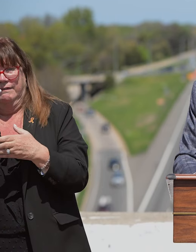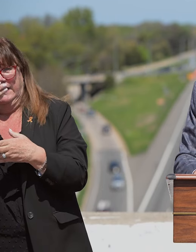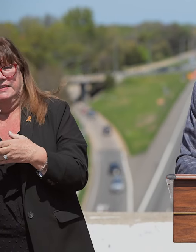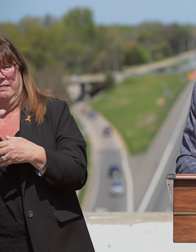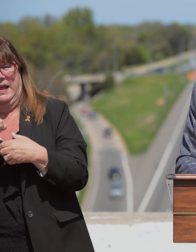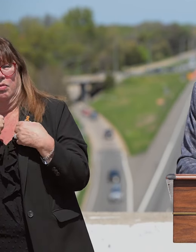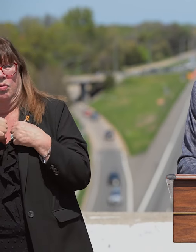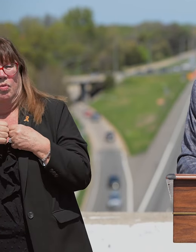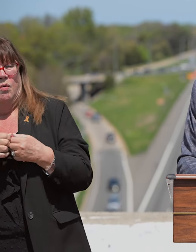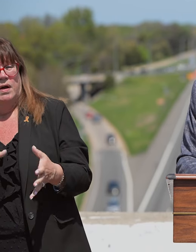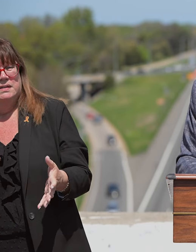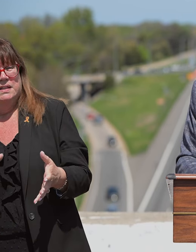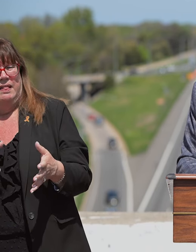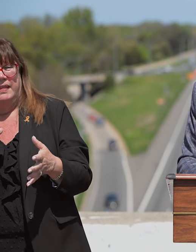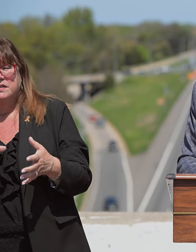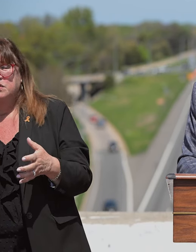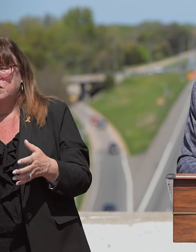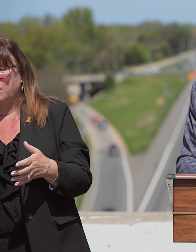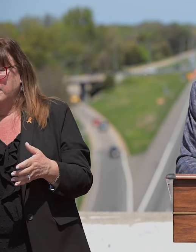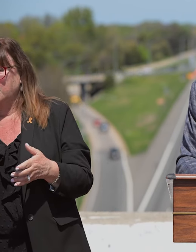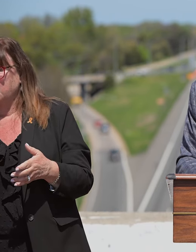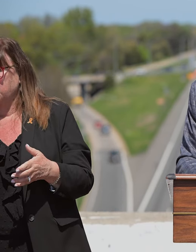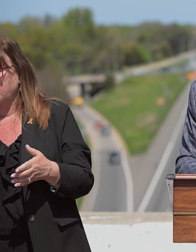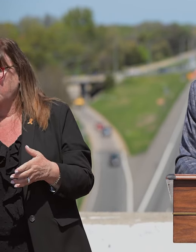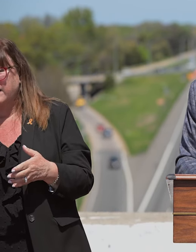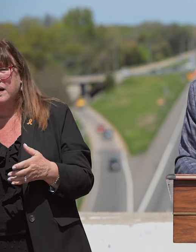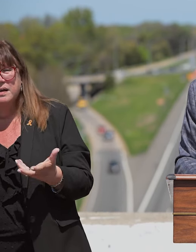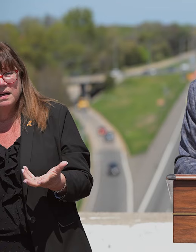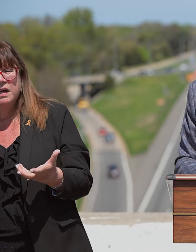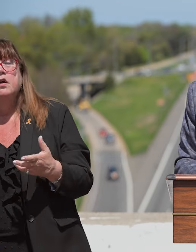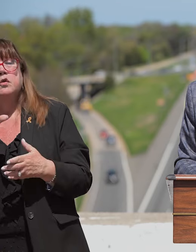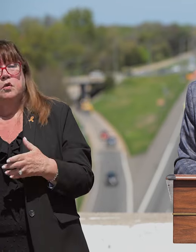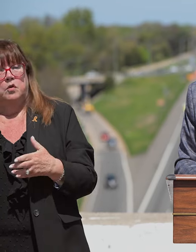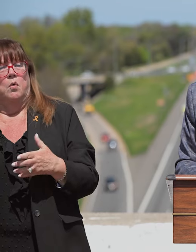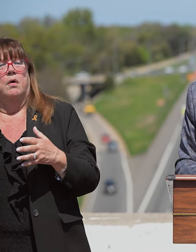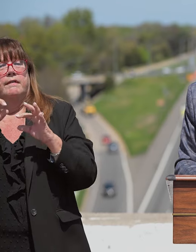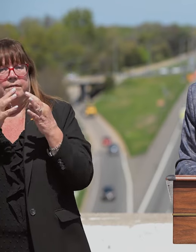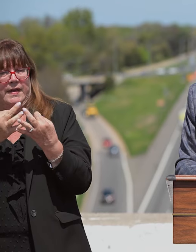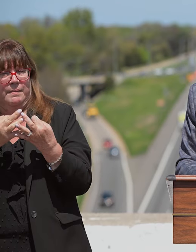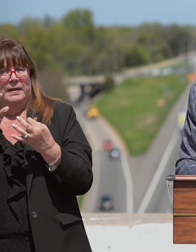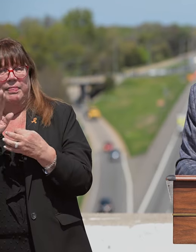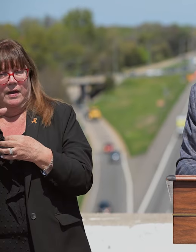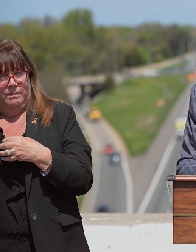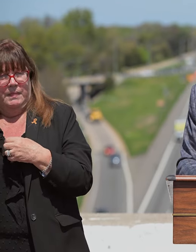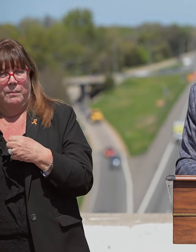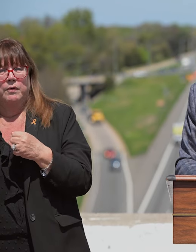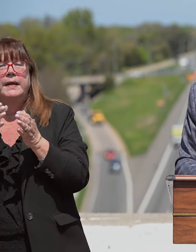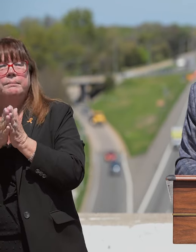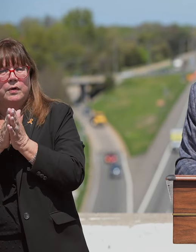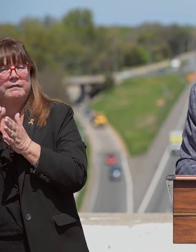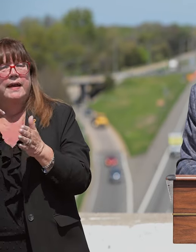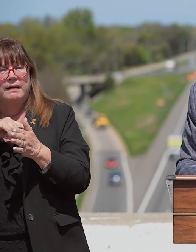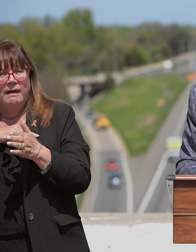heroic. Please know that your loved ones' memories fuel our commitment to safety and drive us to